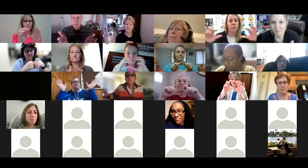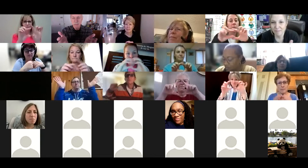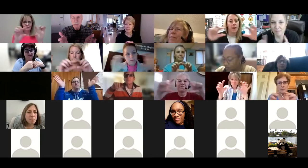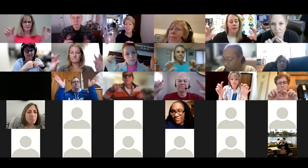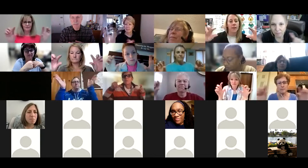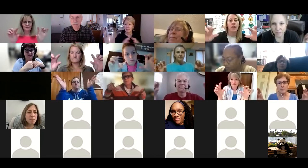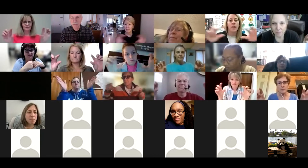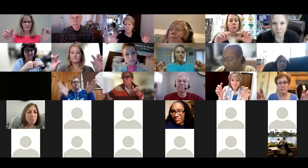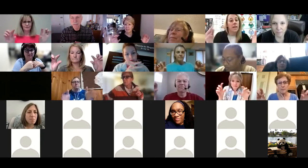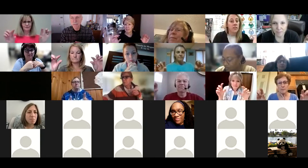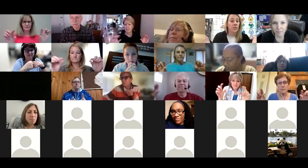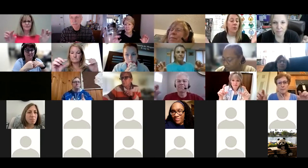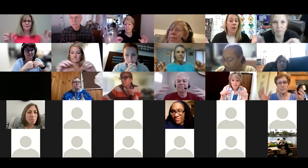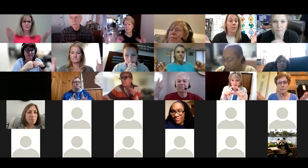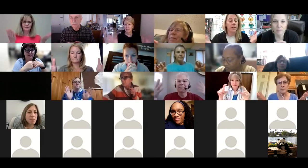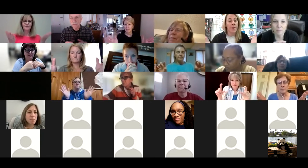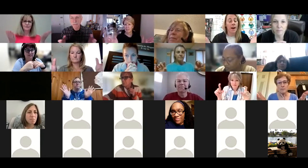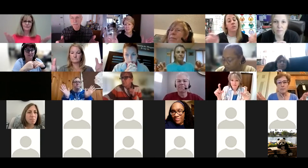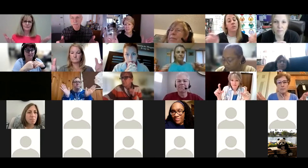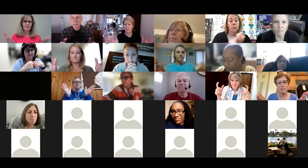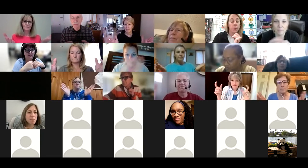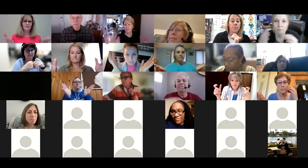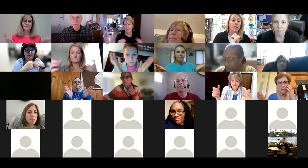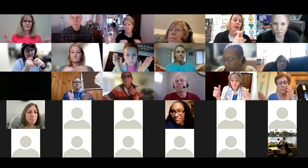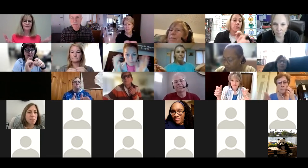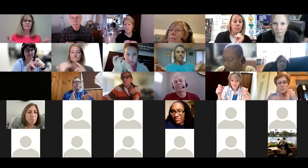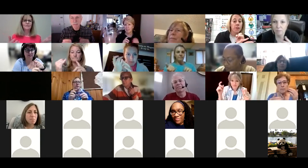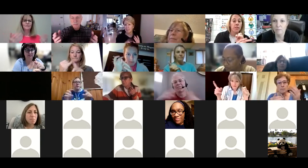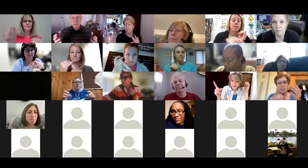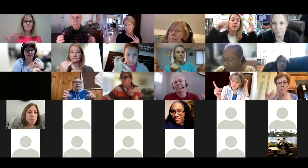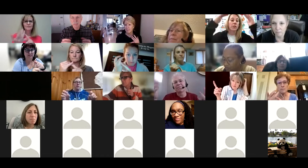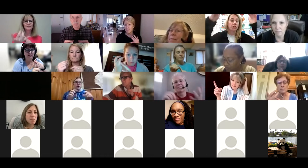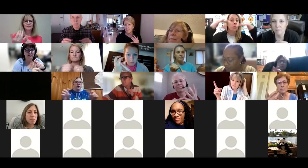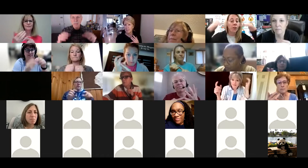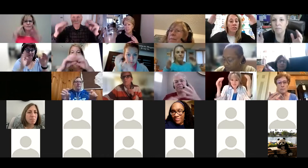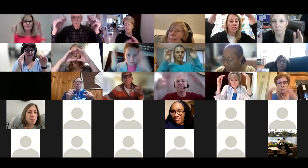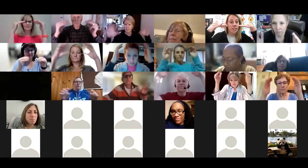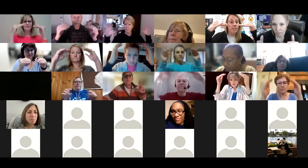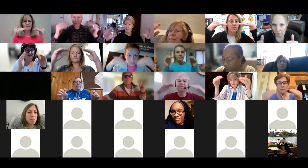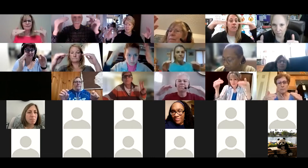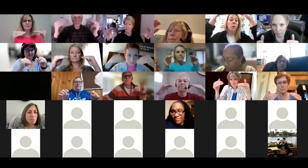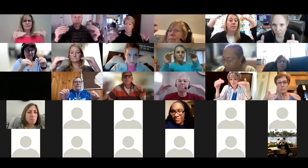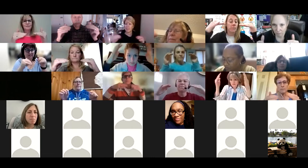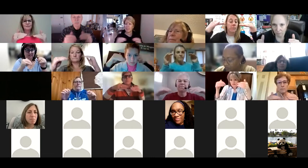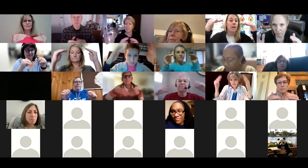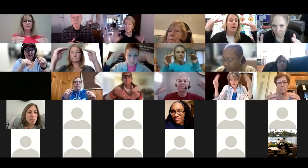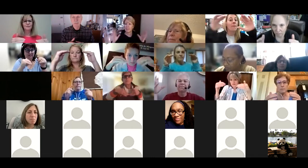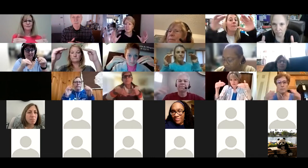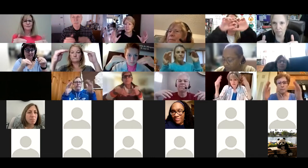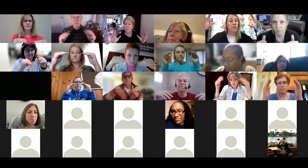whammy, and what is our triple whammy about? So for triple whammies about sports, your two orange sentences are going to be about sports